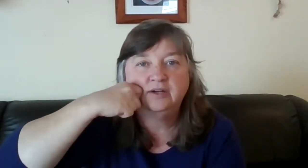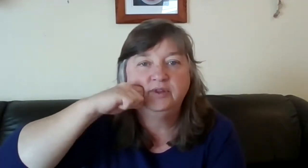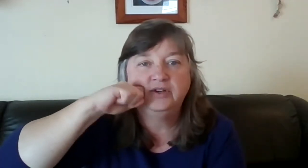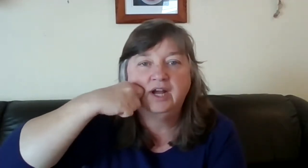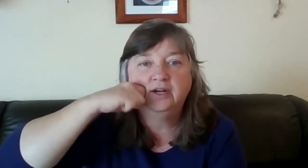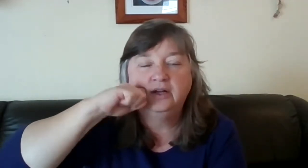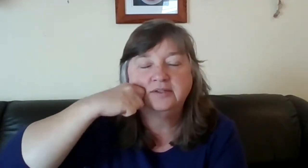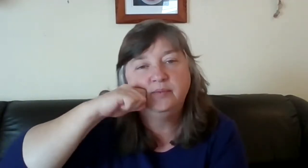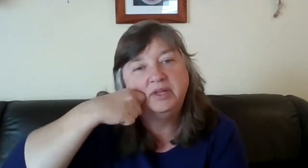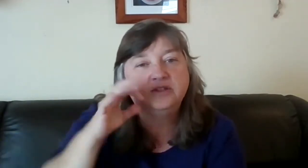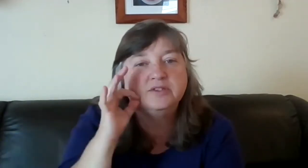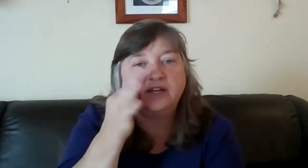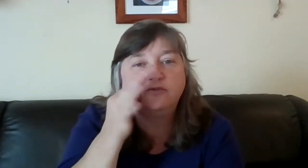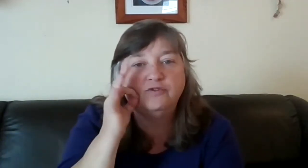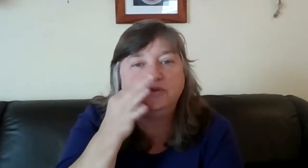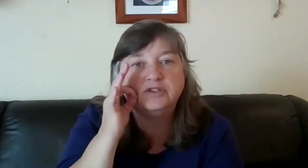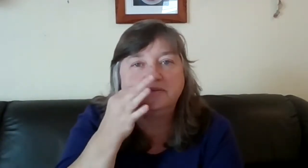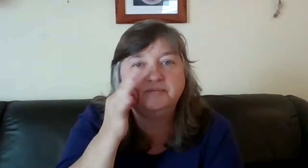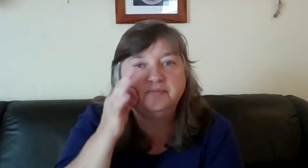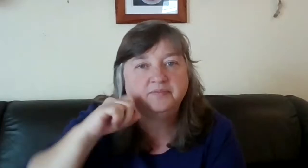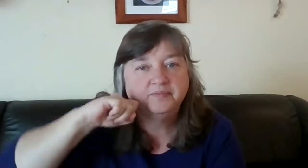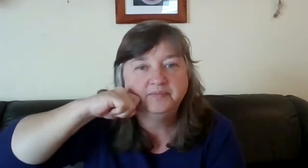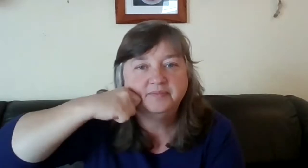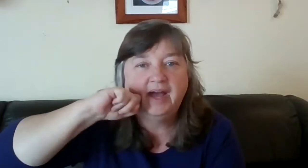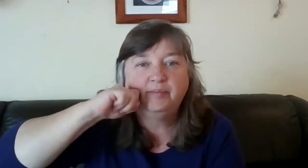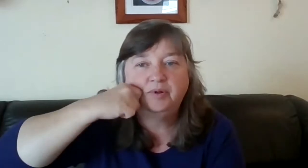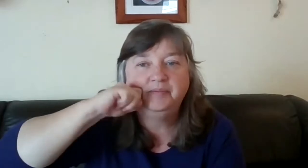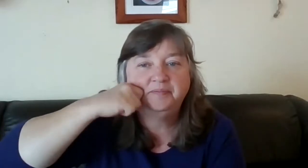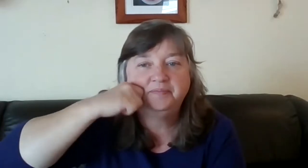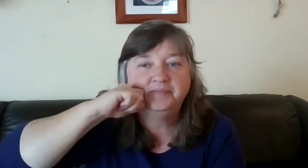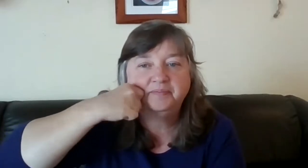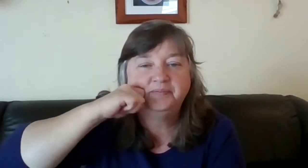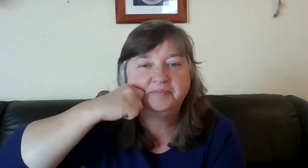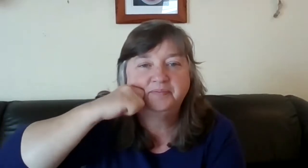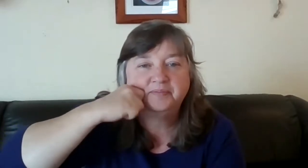with your knuckle, same place you signed fruit. Apple.